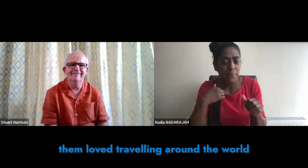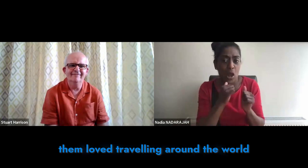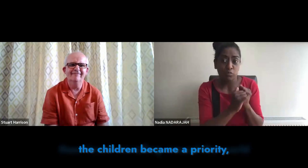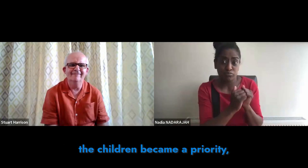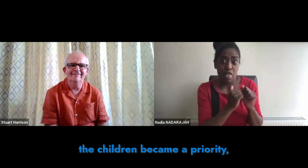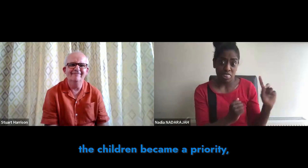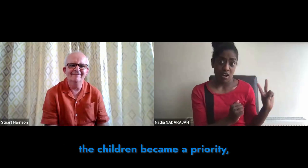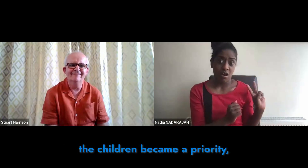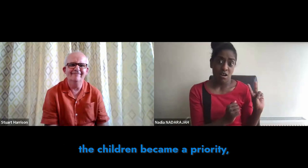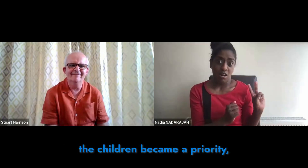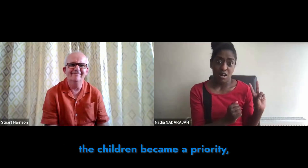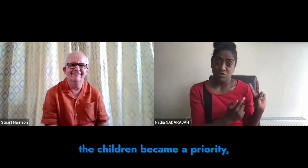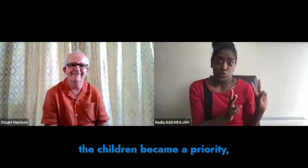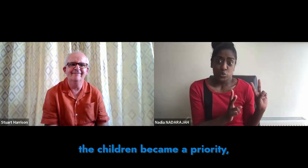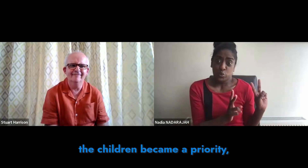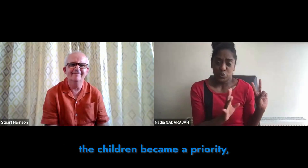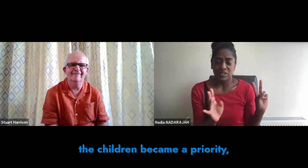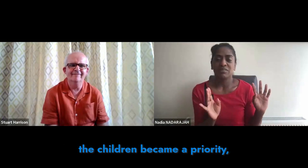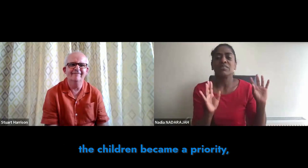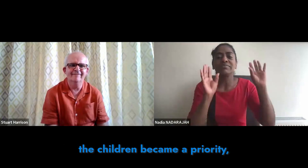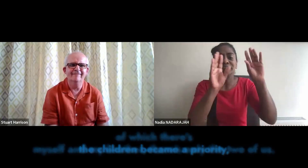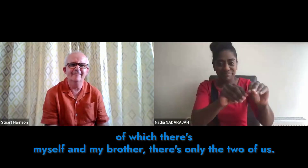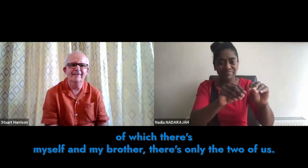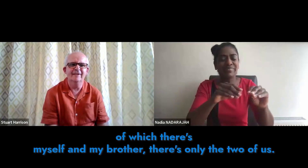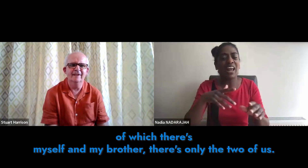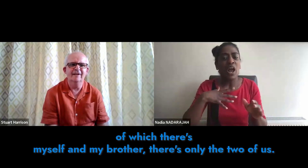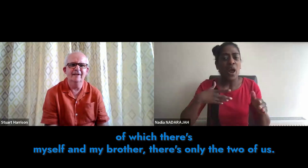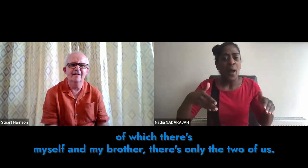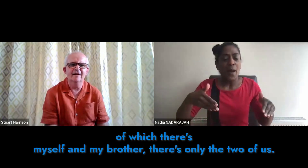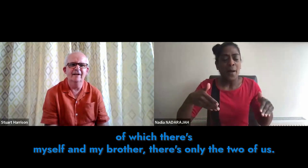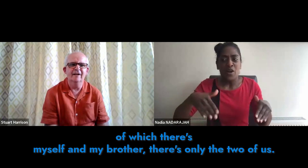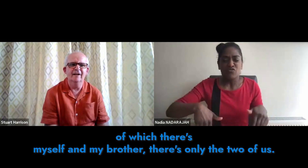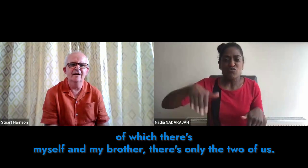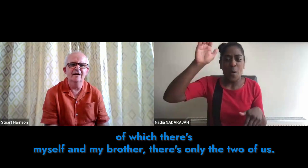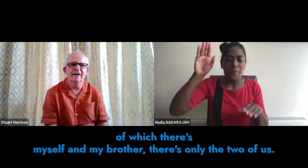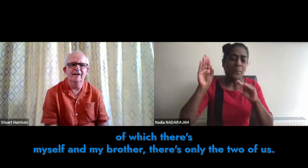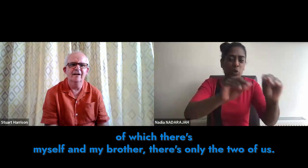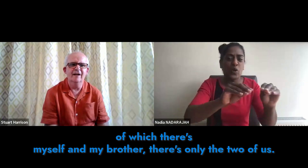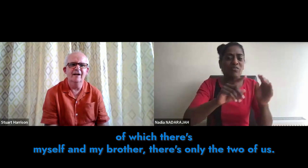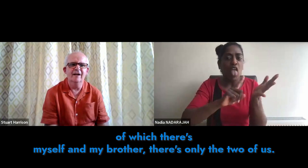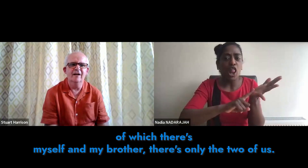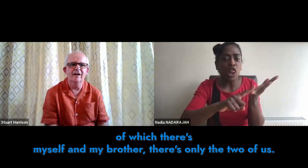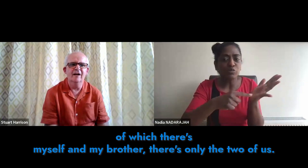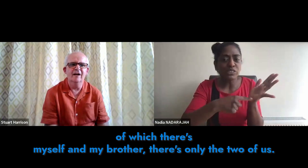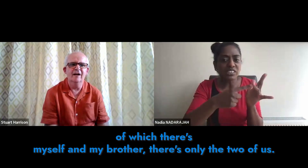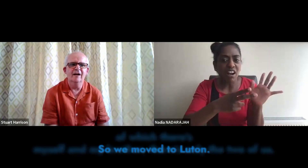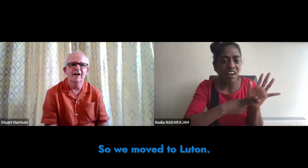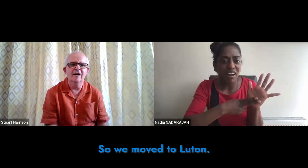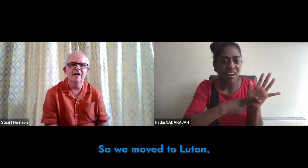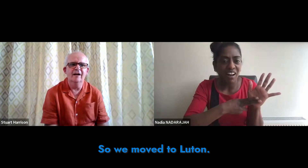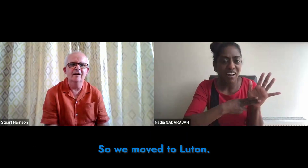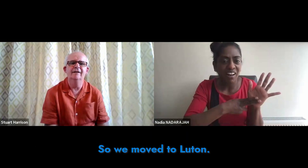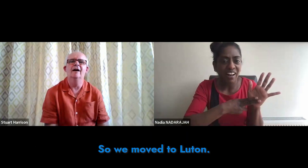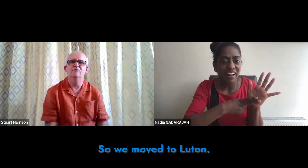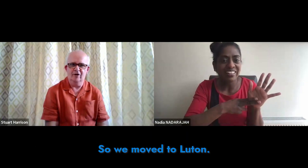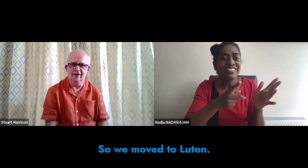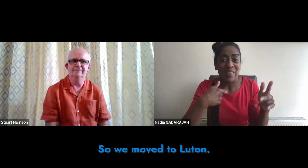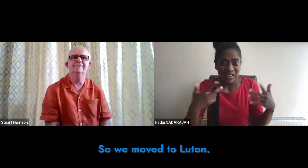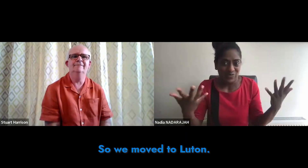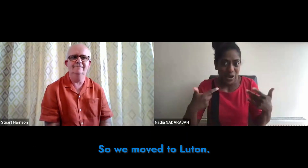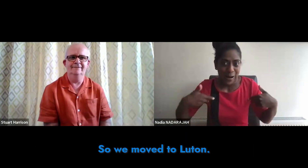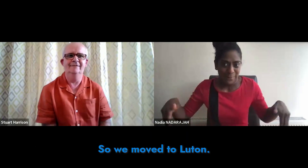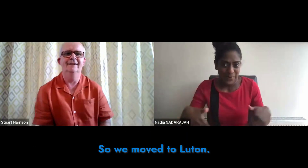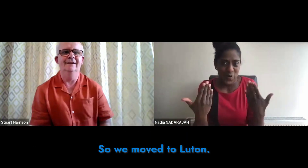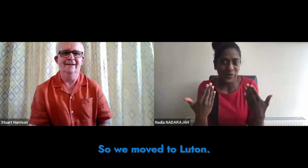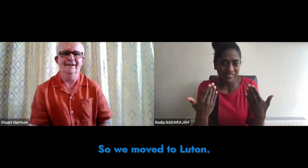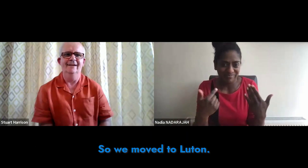world, the children became a priority, of which there's myself and my brother. There's only the two of us. So we moved